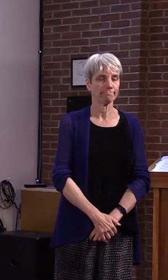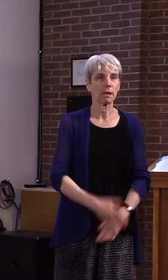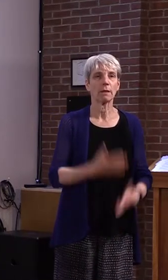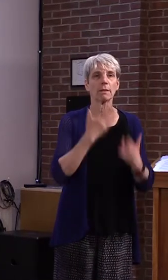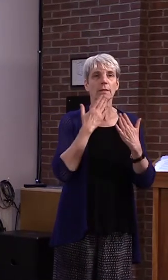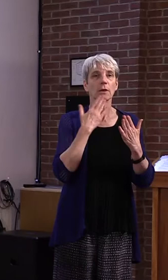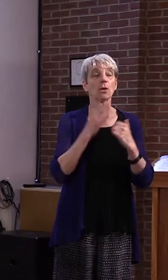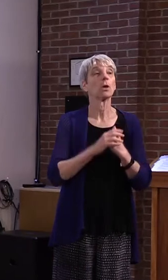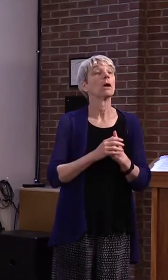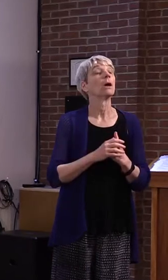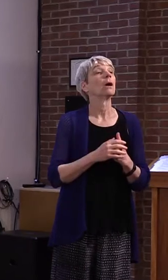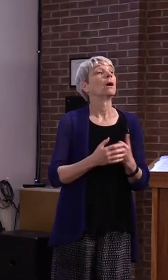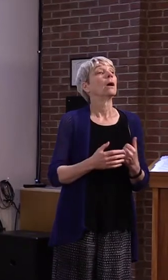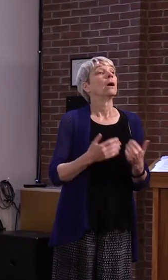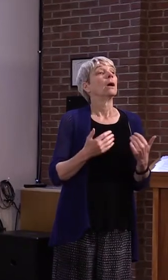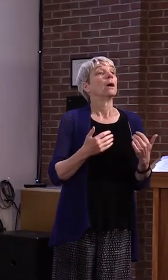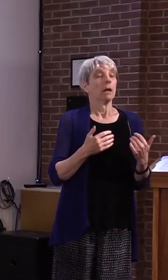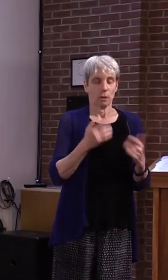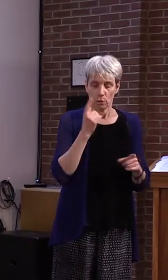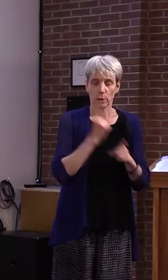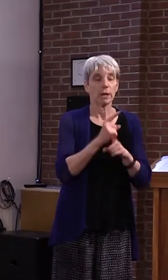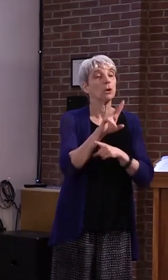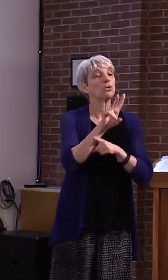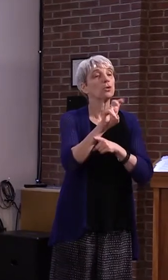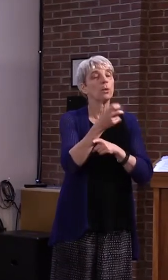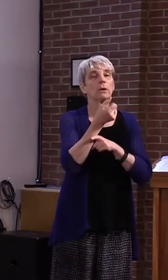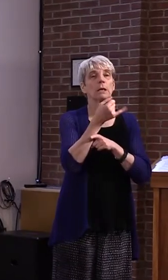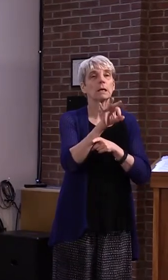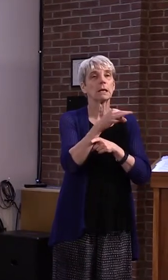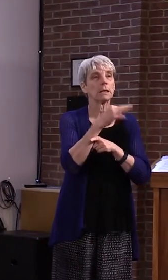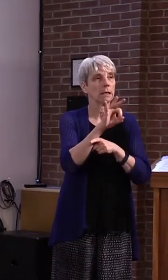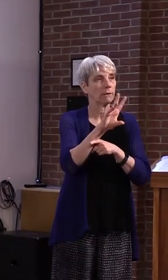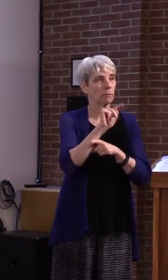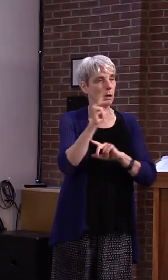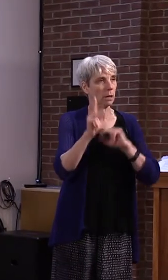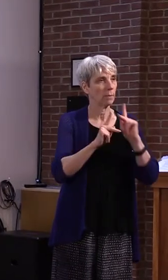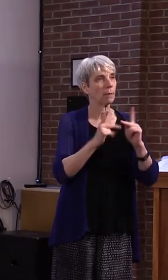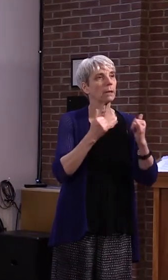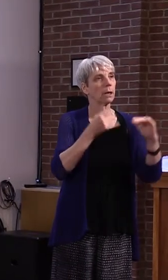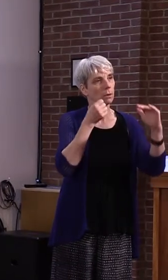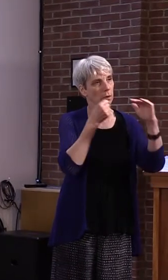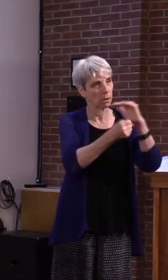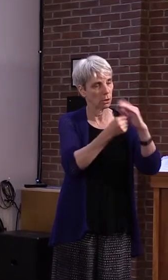update, we have 219 total Vermonters in the facility in